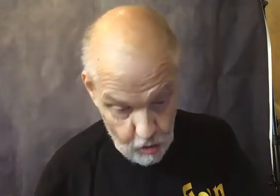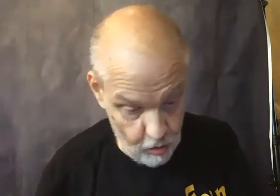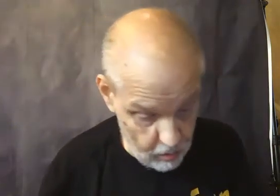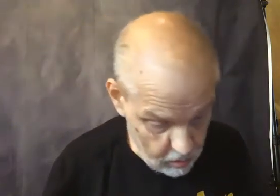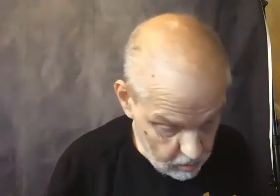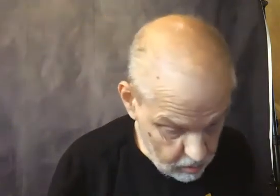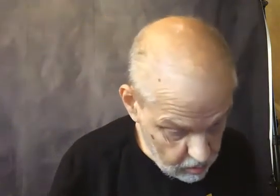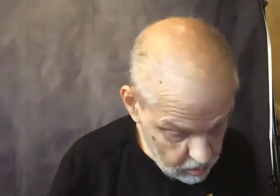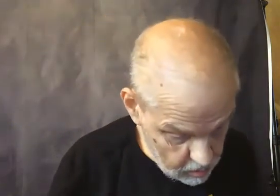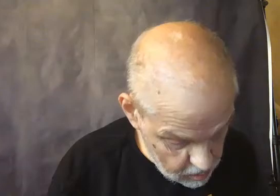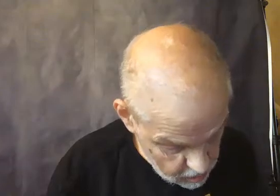So